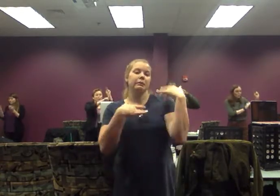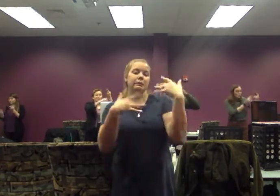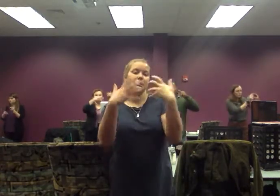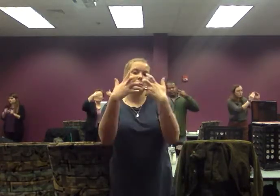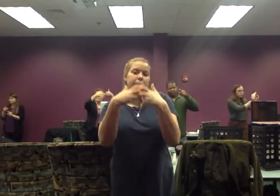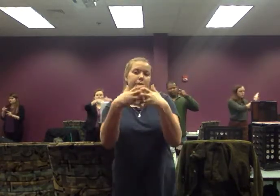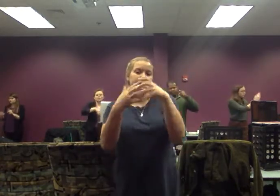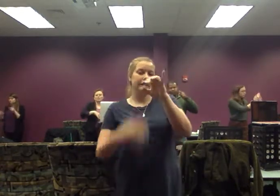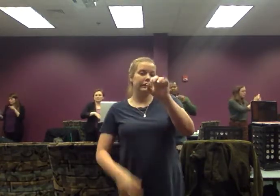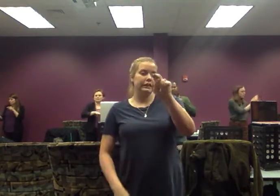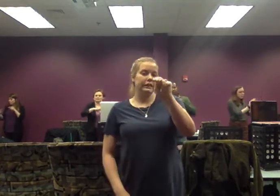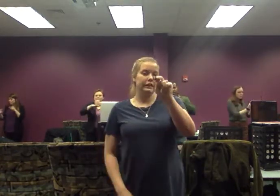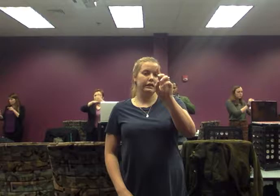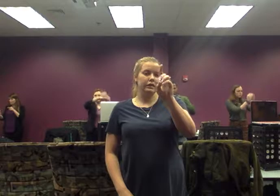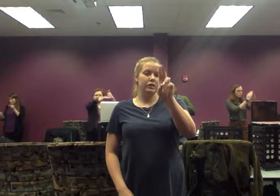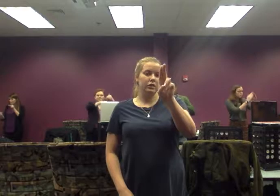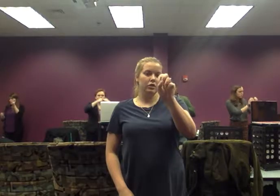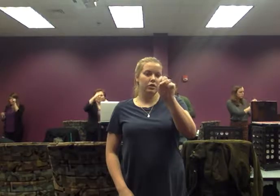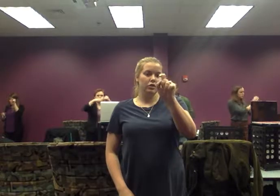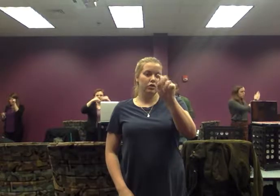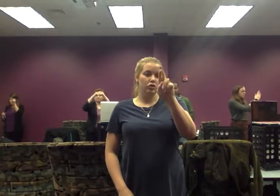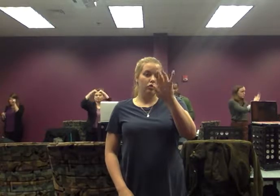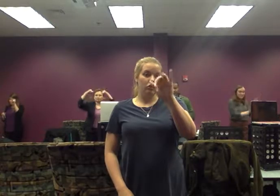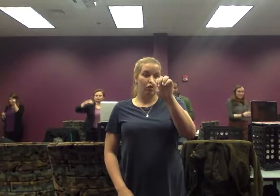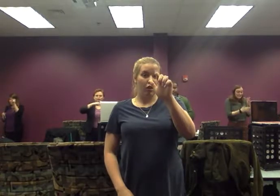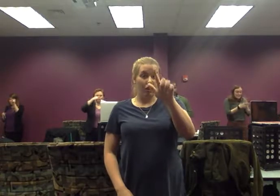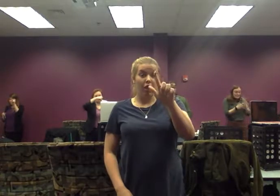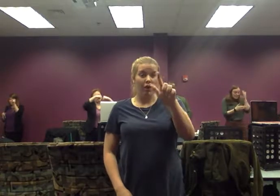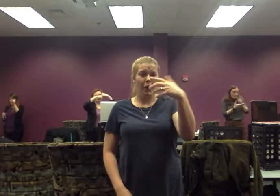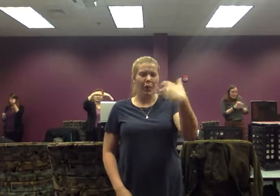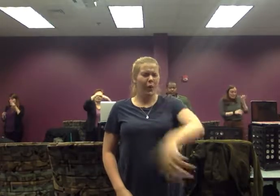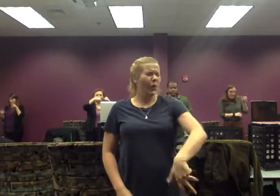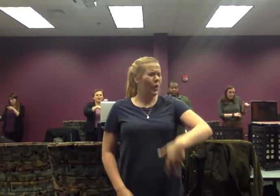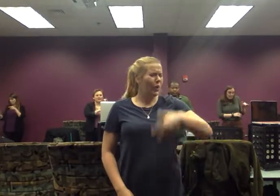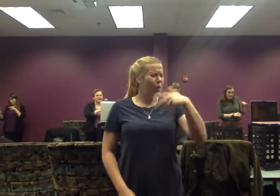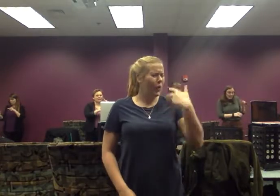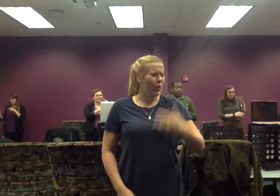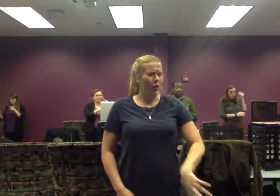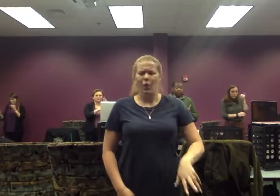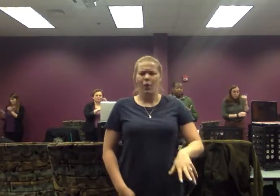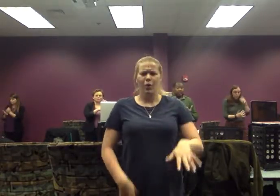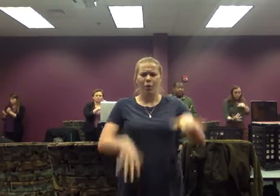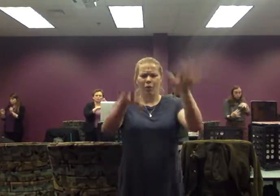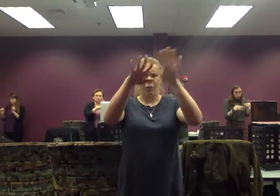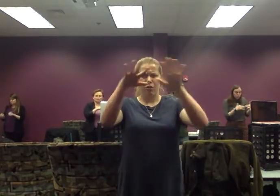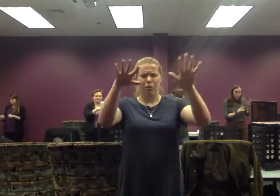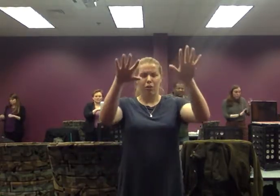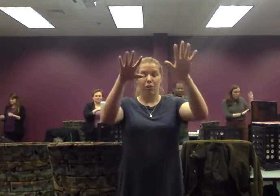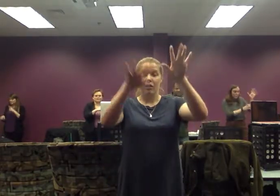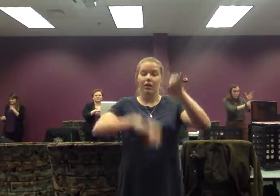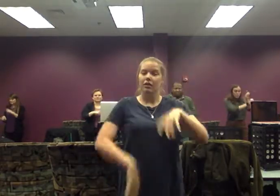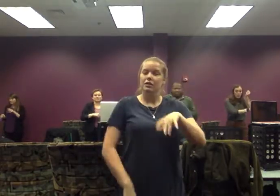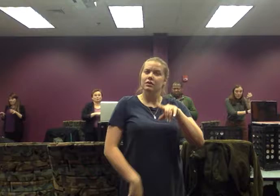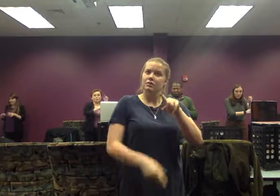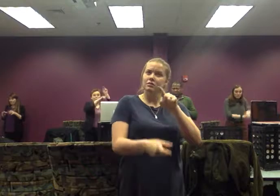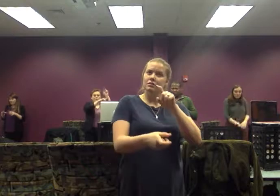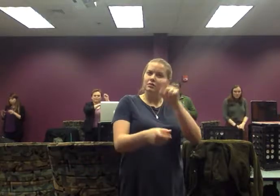conquer the South. Tremendous industry. You say, what does that have to do with attitudes? A great deal. Because the